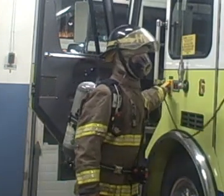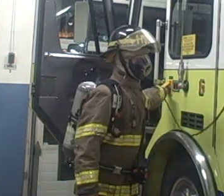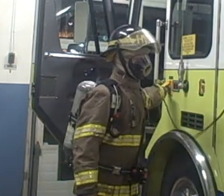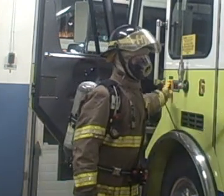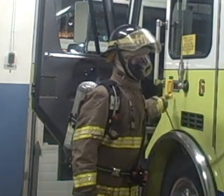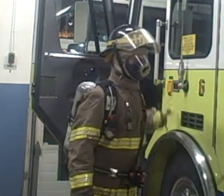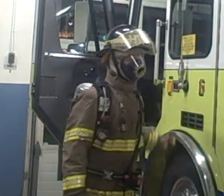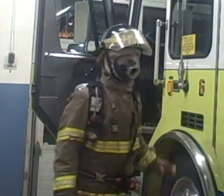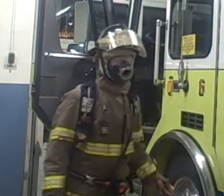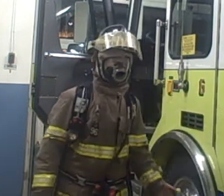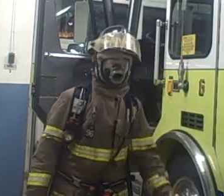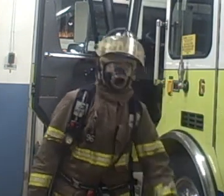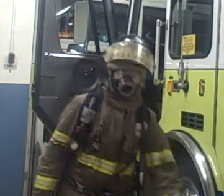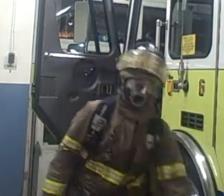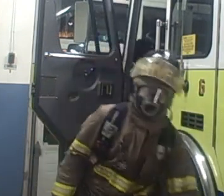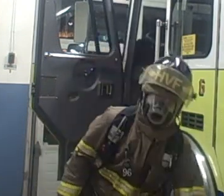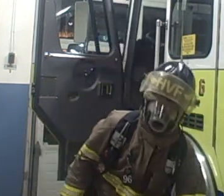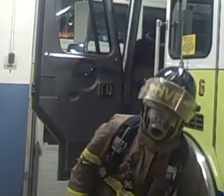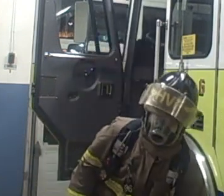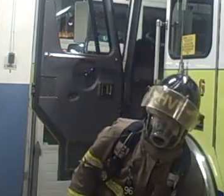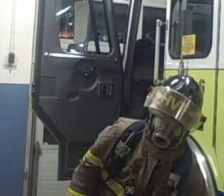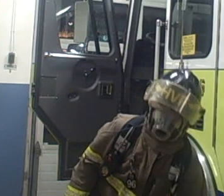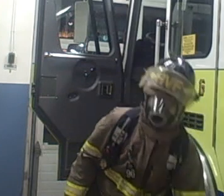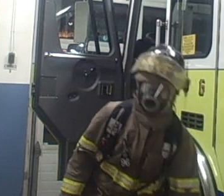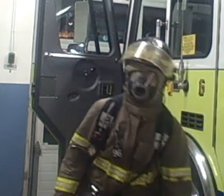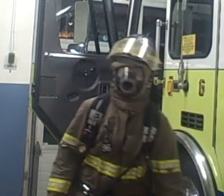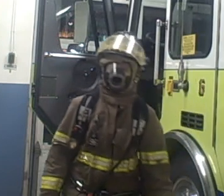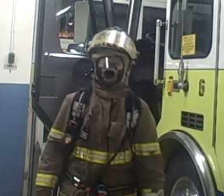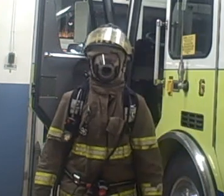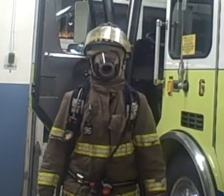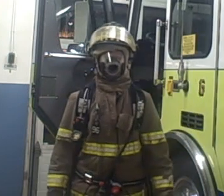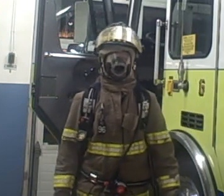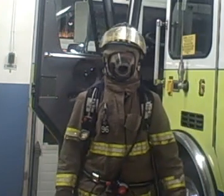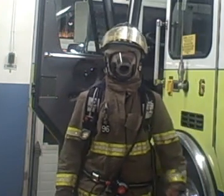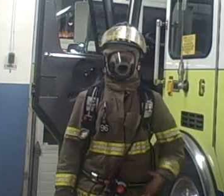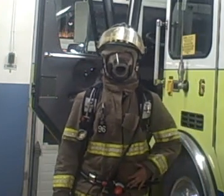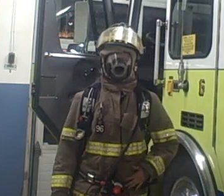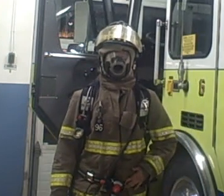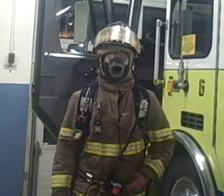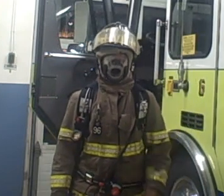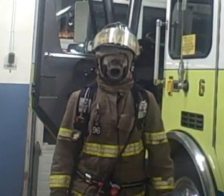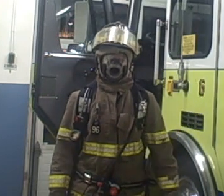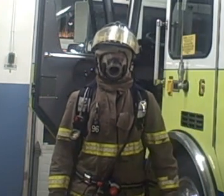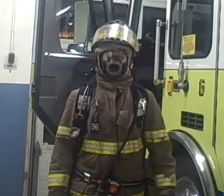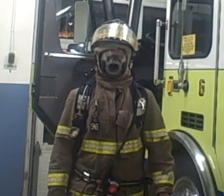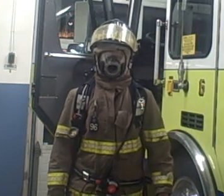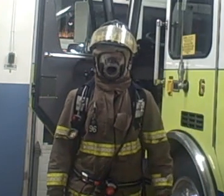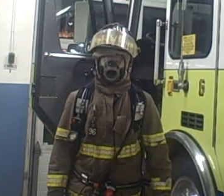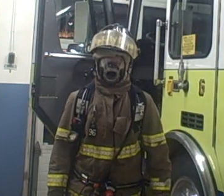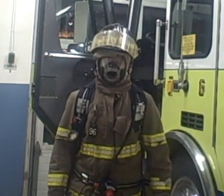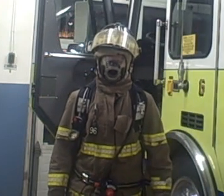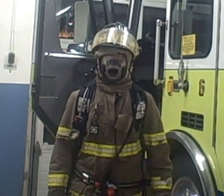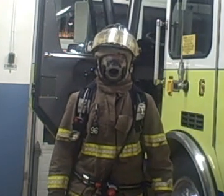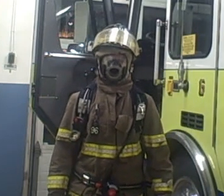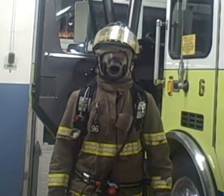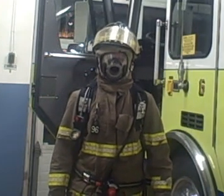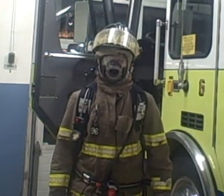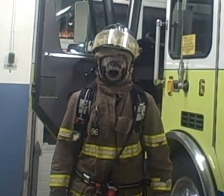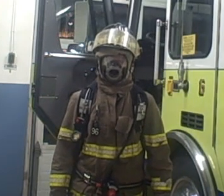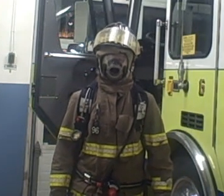car 99. That's a report of a house fire with several calls. Report of the possibility of somebody still inside 87 Bernard Street between